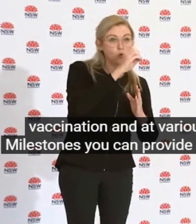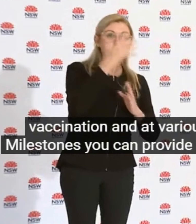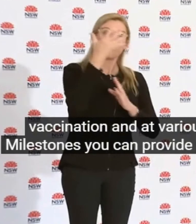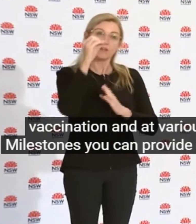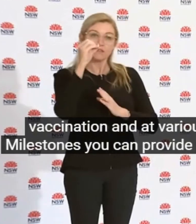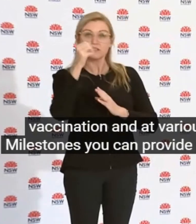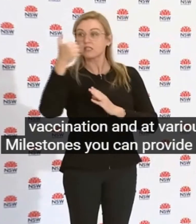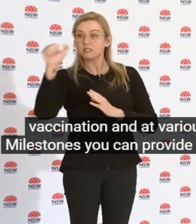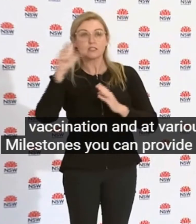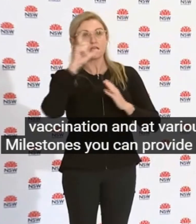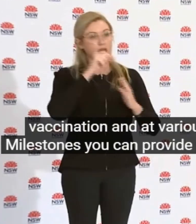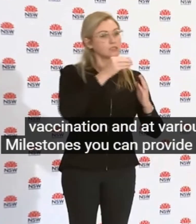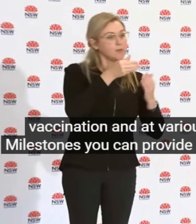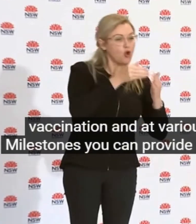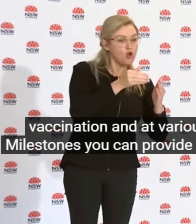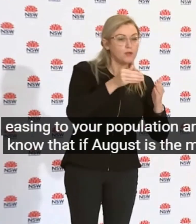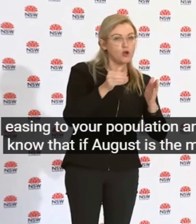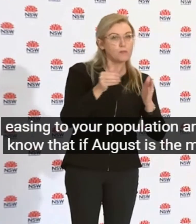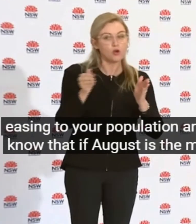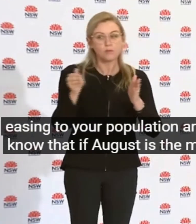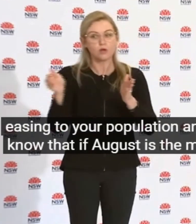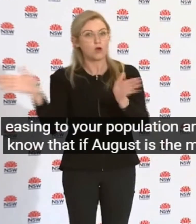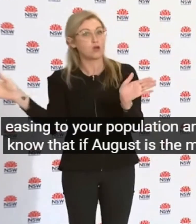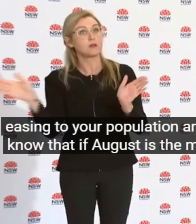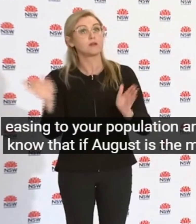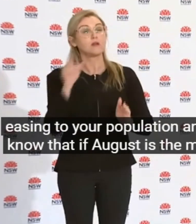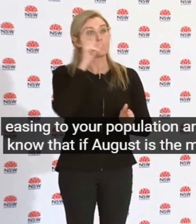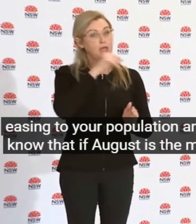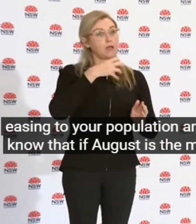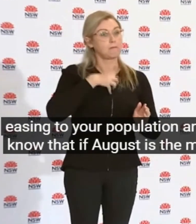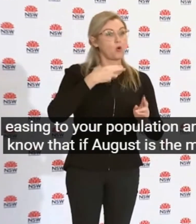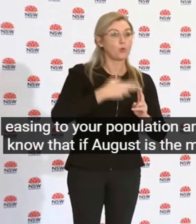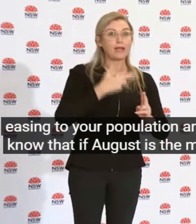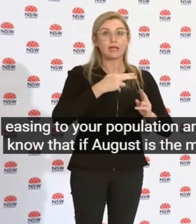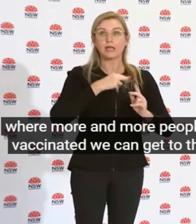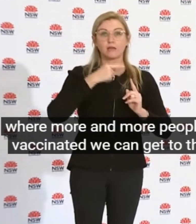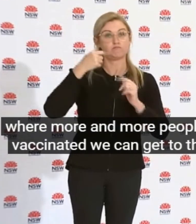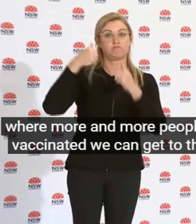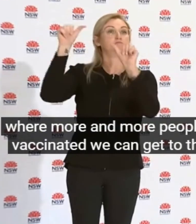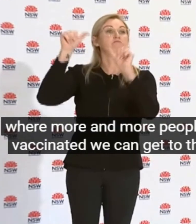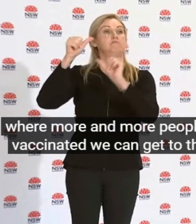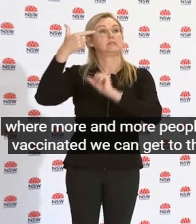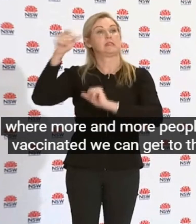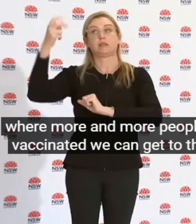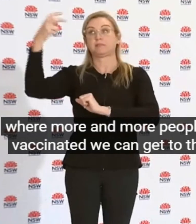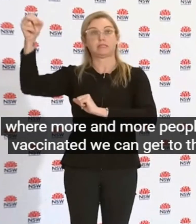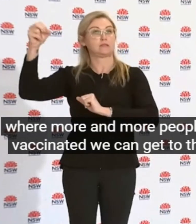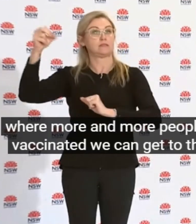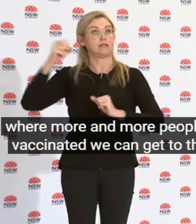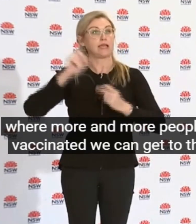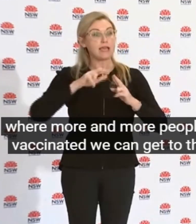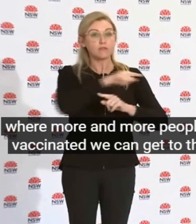that if August is the month where more and more people get vaccinated, we can get to those targets more quickly. And certainly at the moment, we're doing about 500,000 in New South Wales a